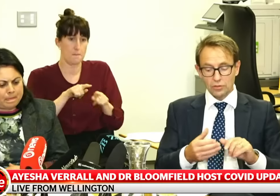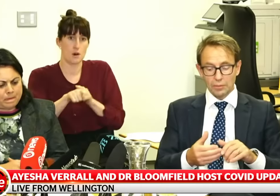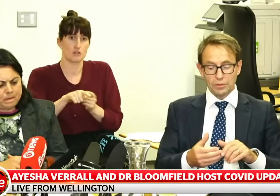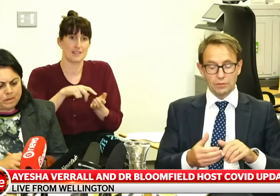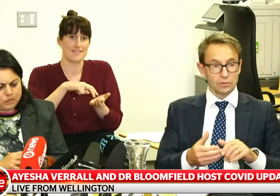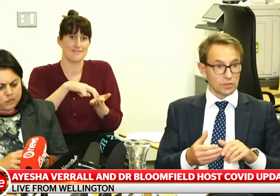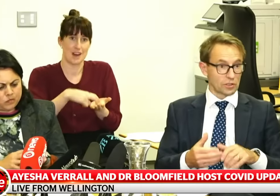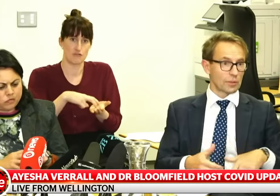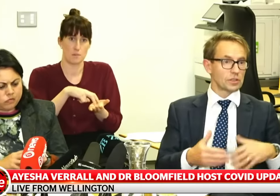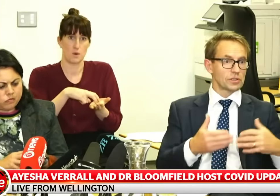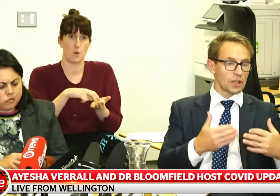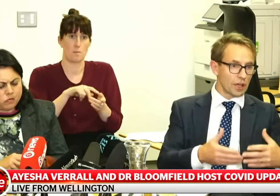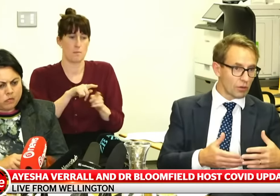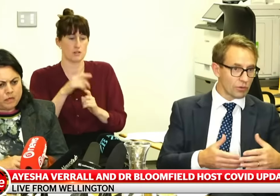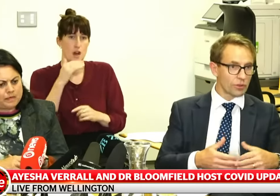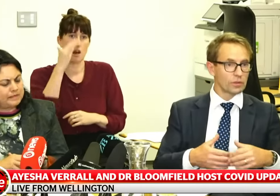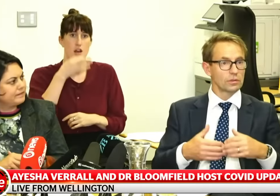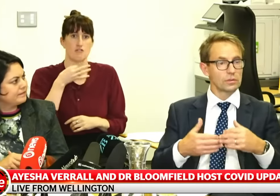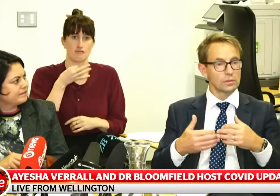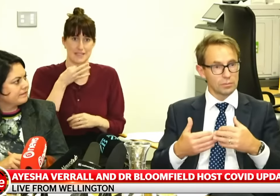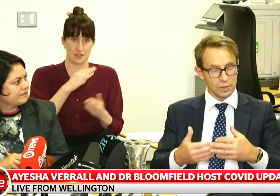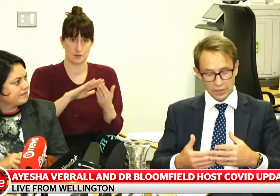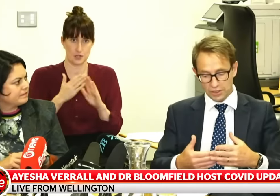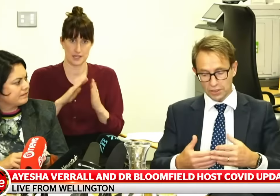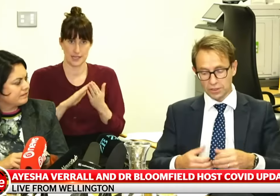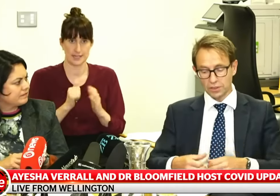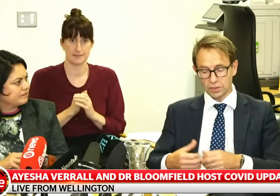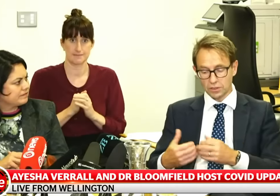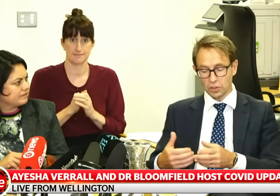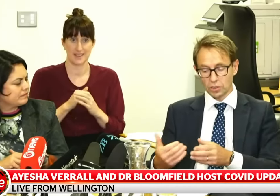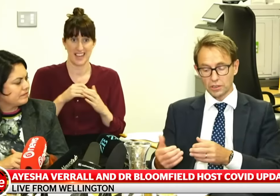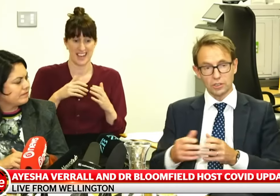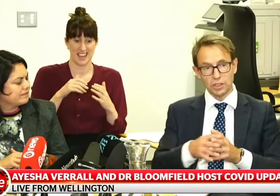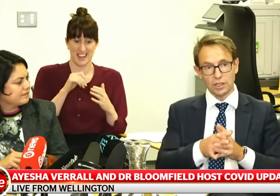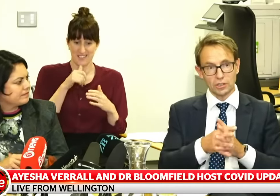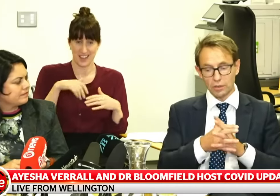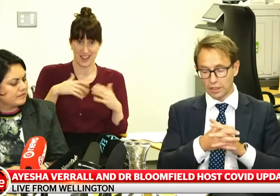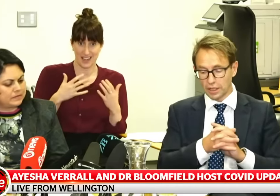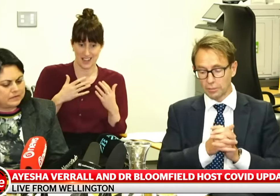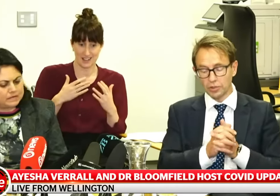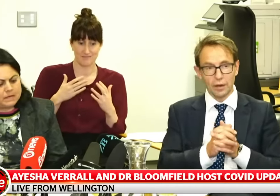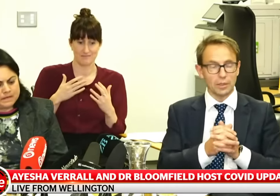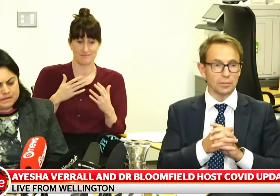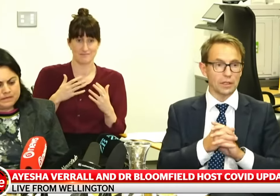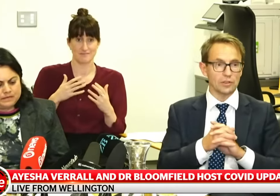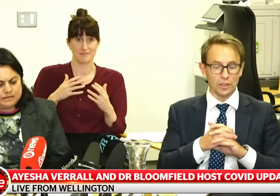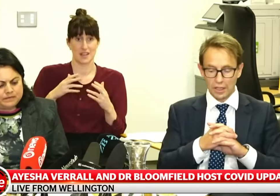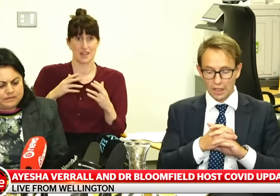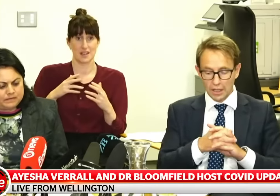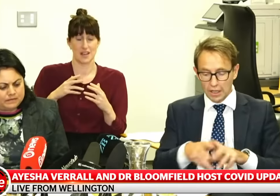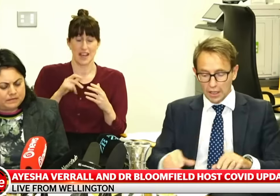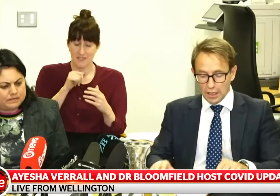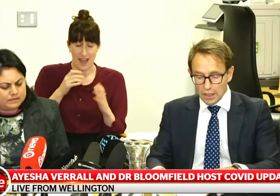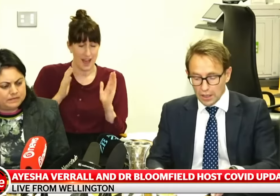any disruptions to health, to businesses, to social and educational outcomes are